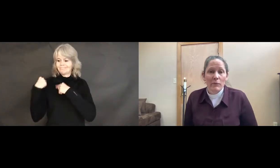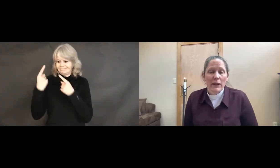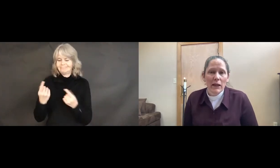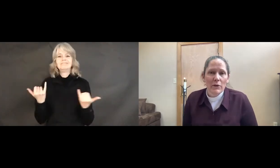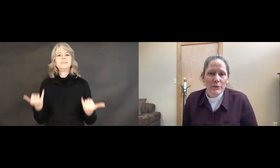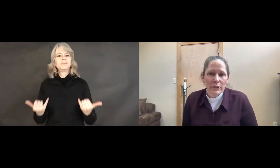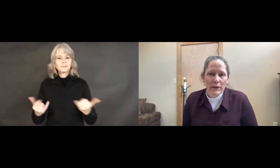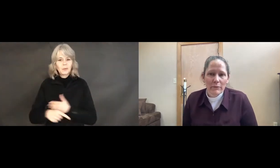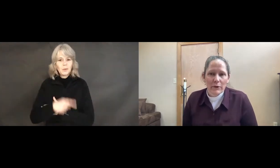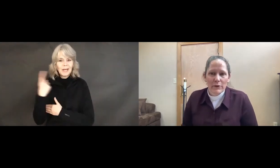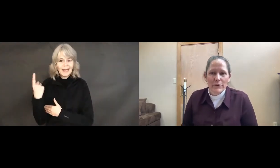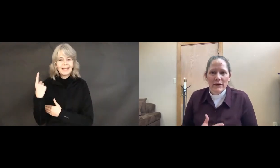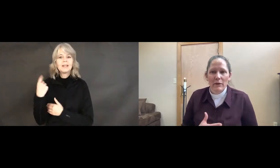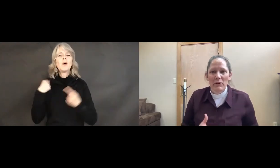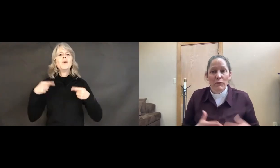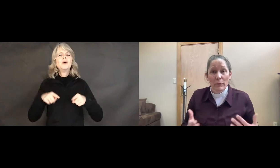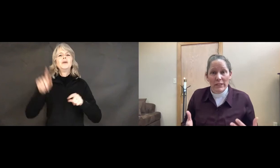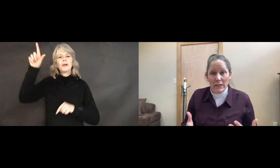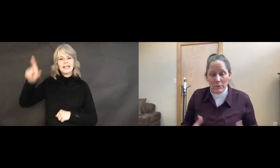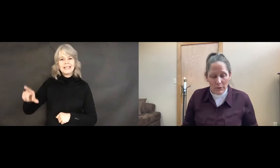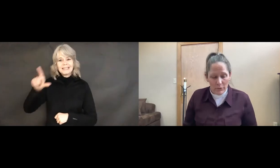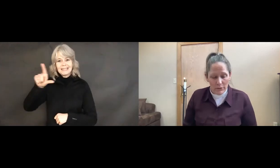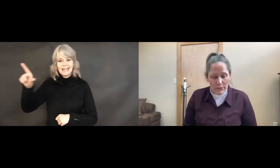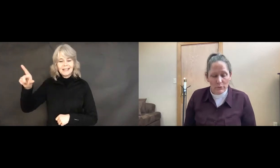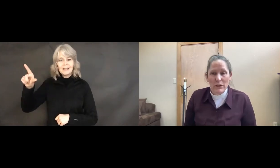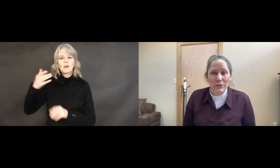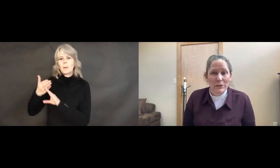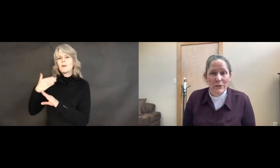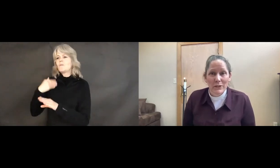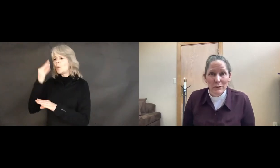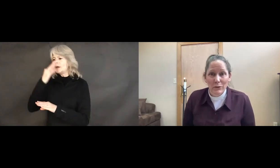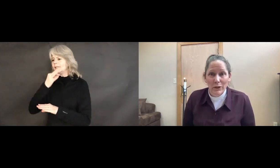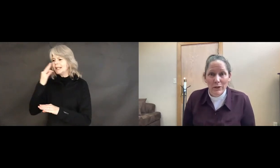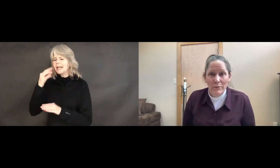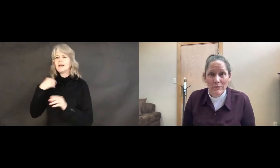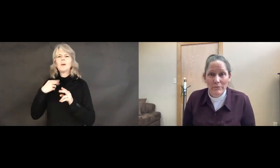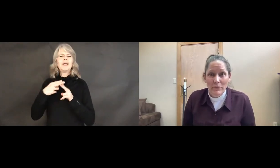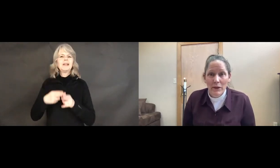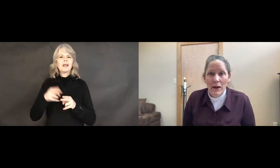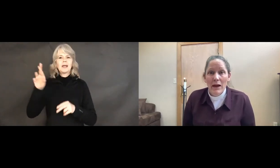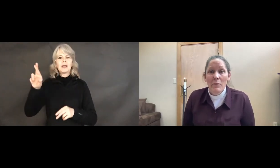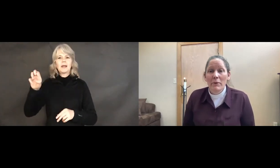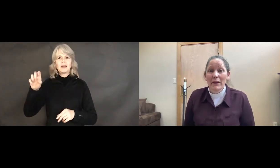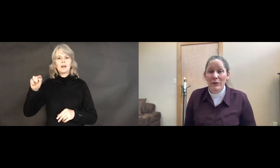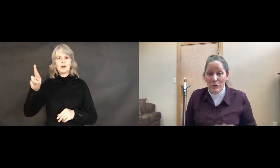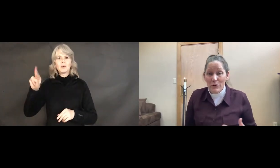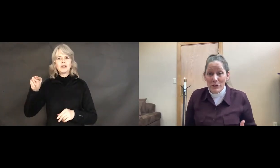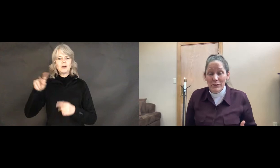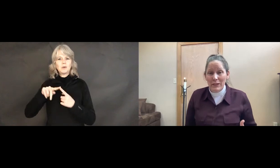Right now during Lent, we're using, before we take communion, we use "return to the Lord." But usually